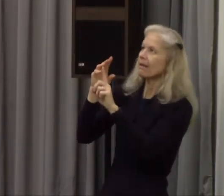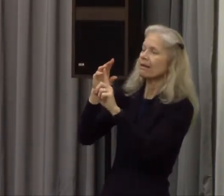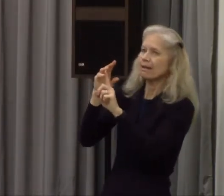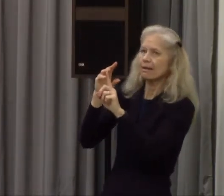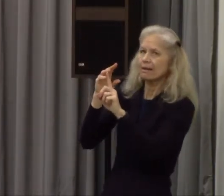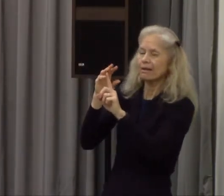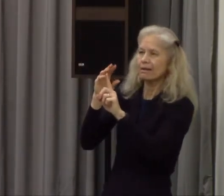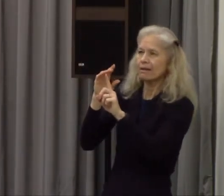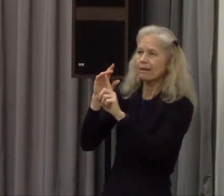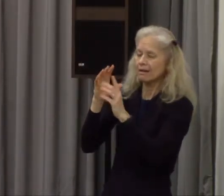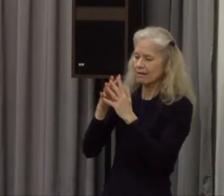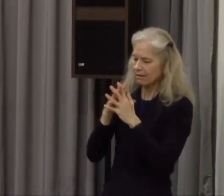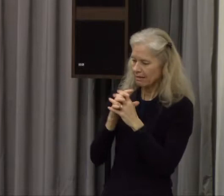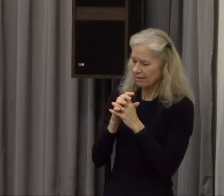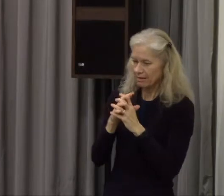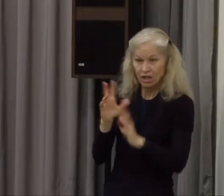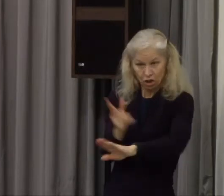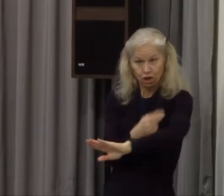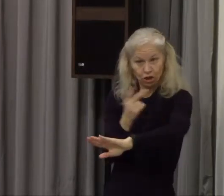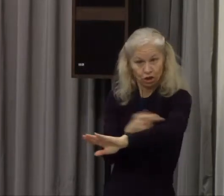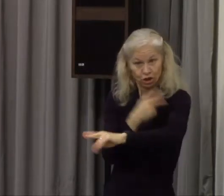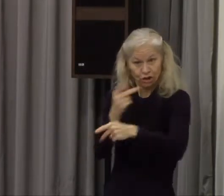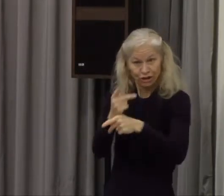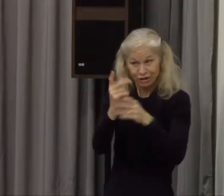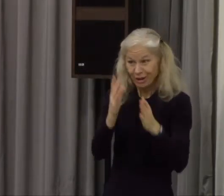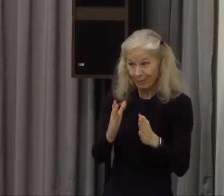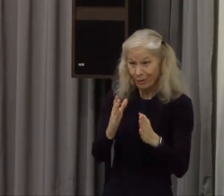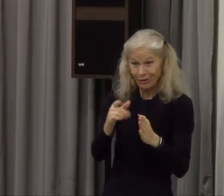that as those angels came. And then sometime later,